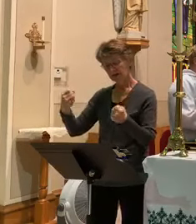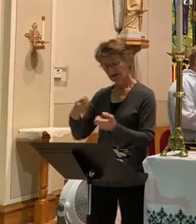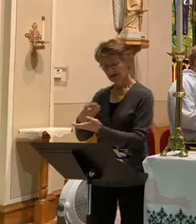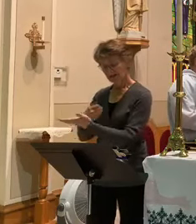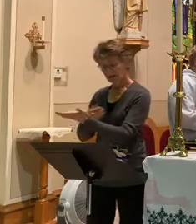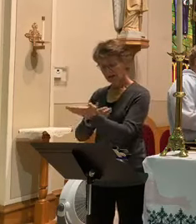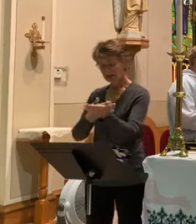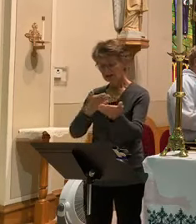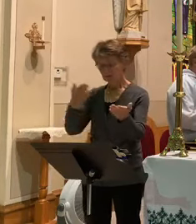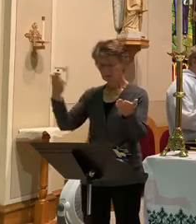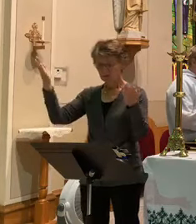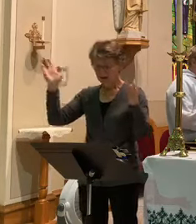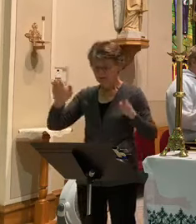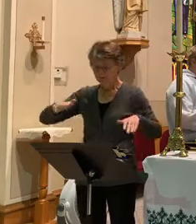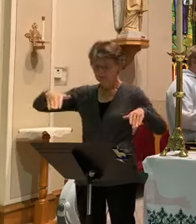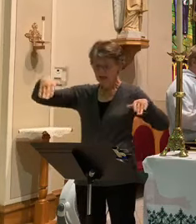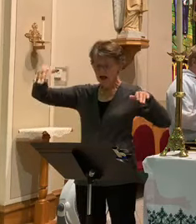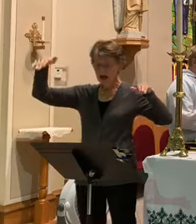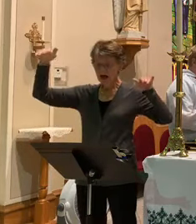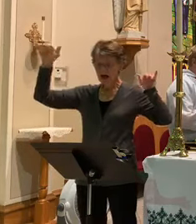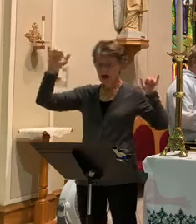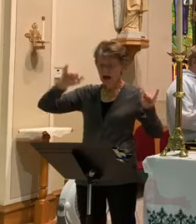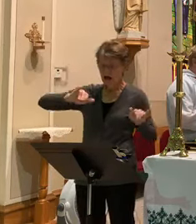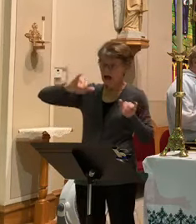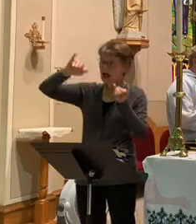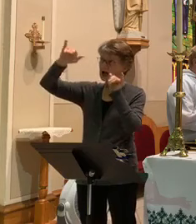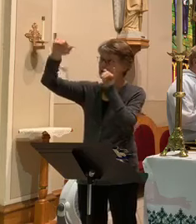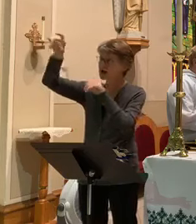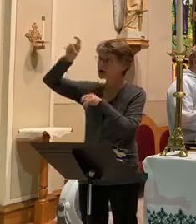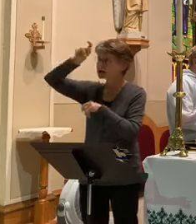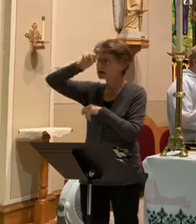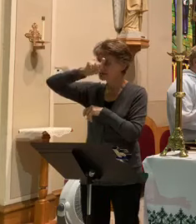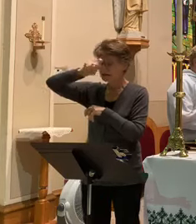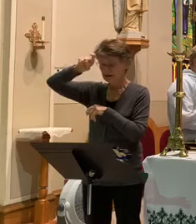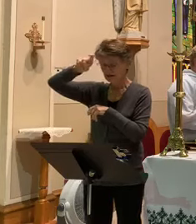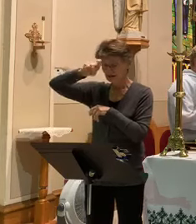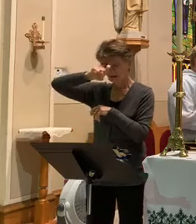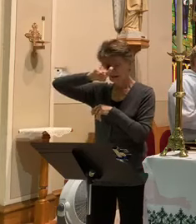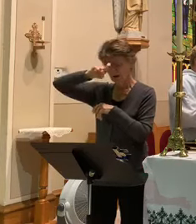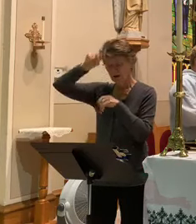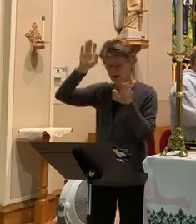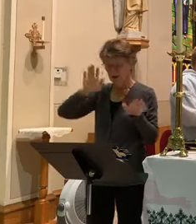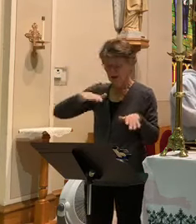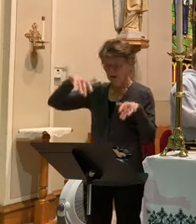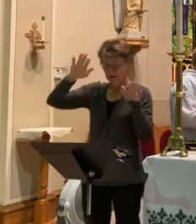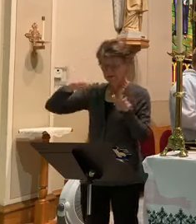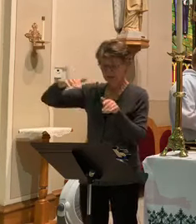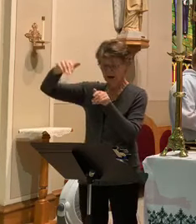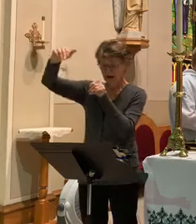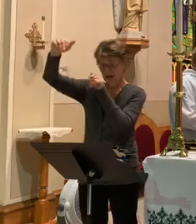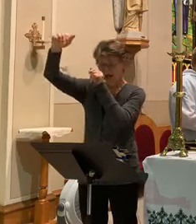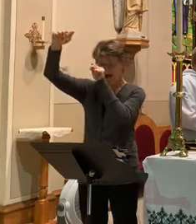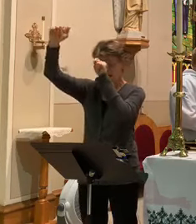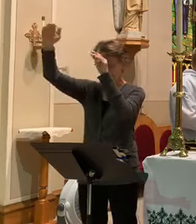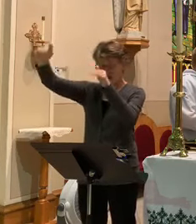our strength, and we will fly like the eagle.